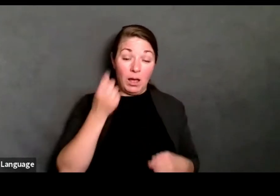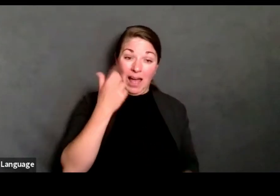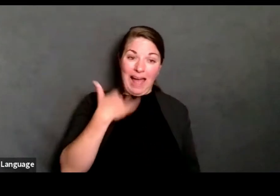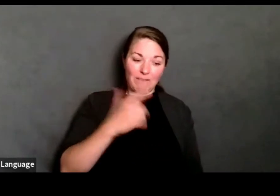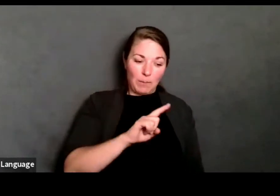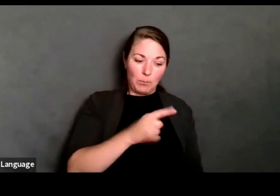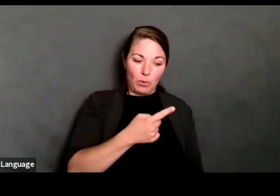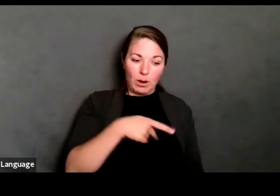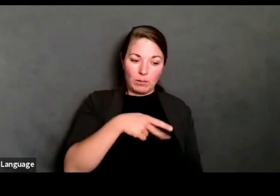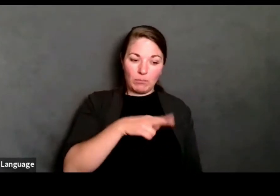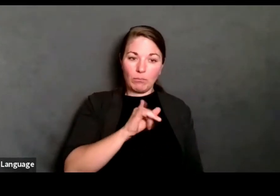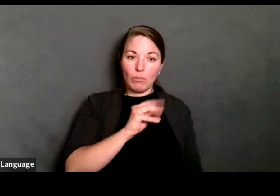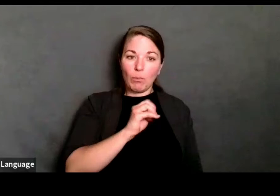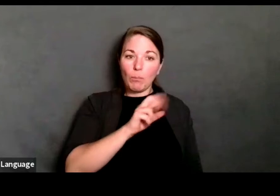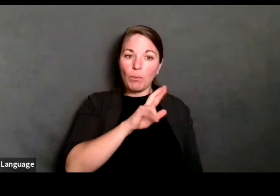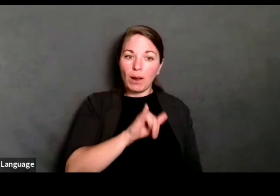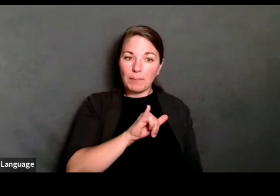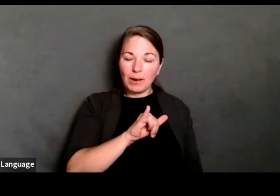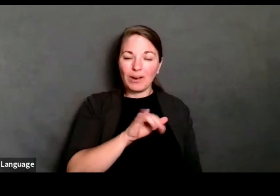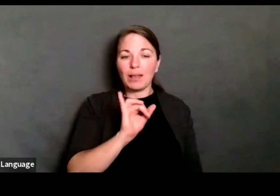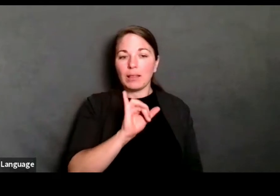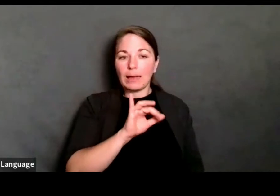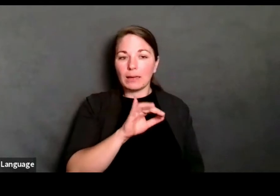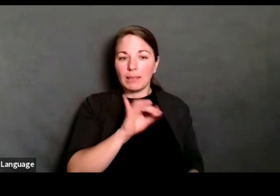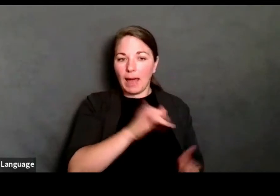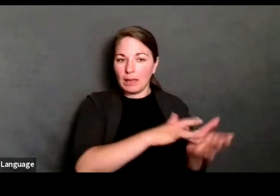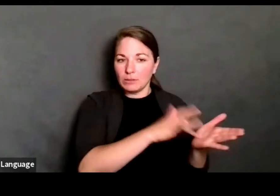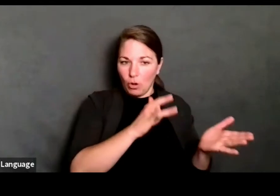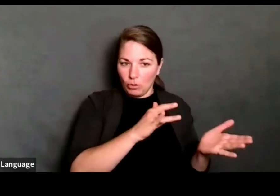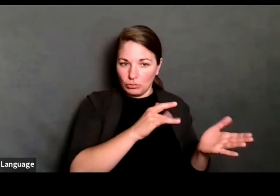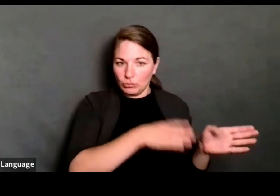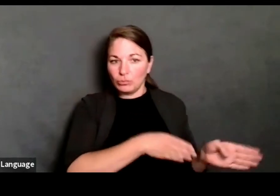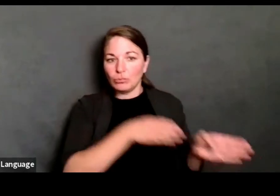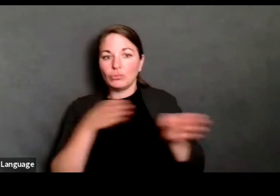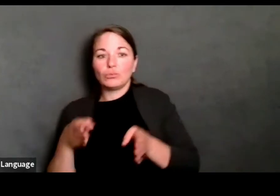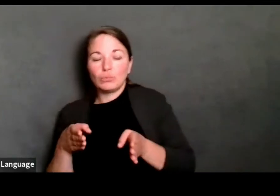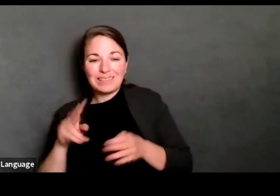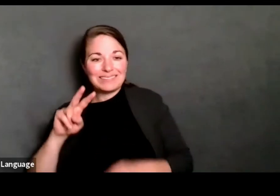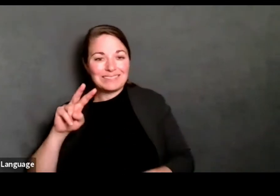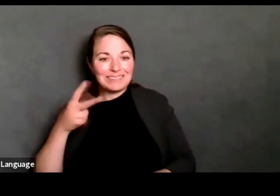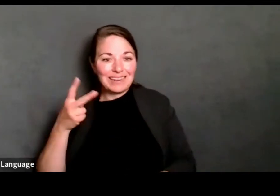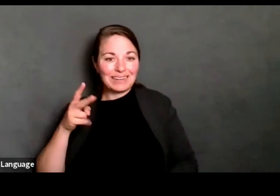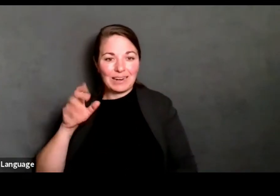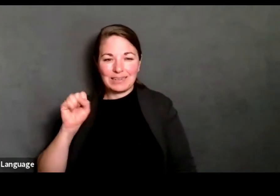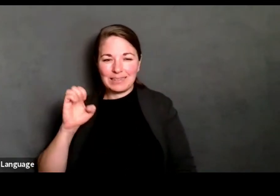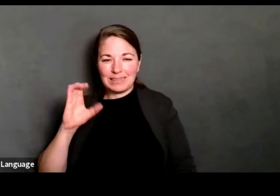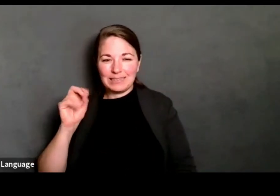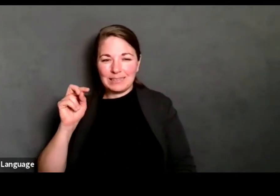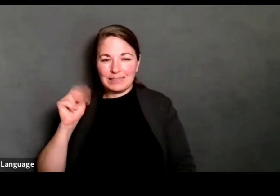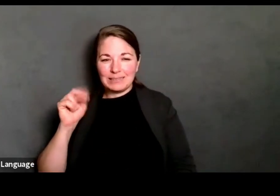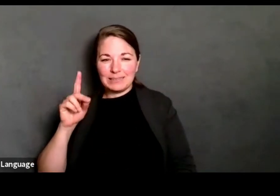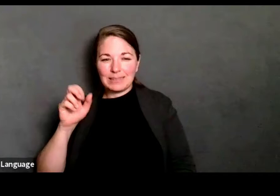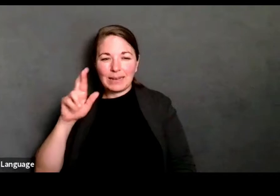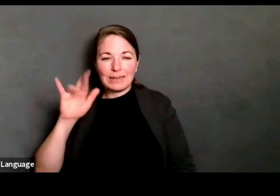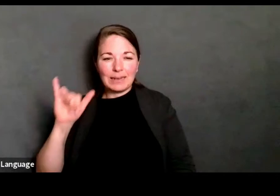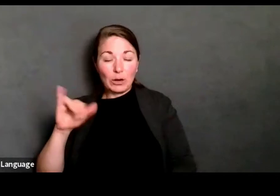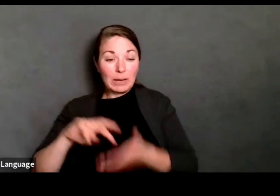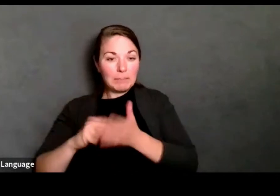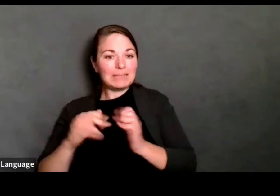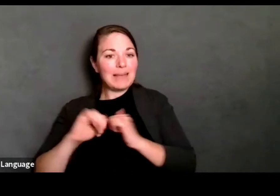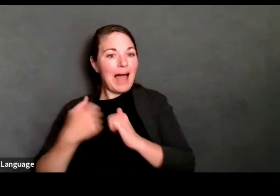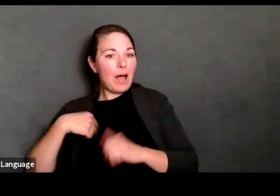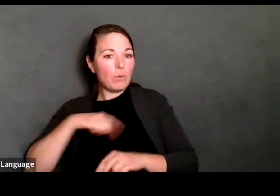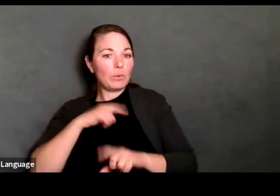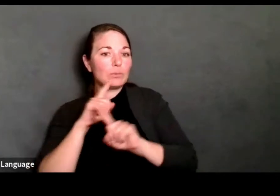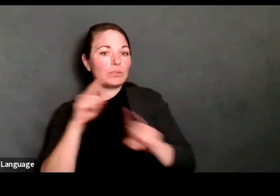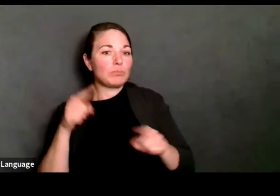primary trauma is the assault and the secondary trauma is the response to that assault. But that does not mean that institutional trauma is